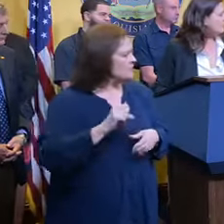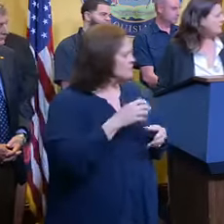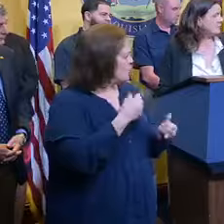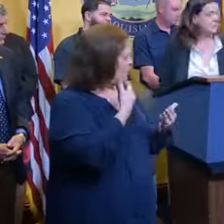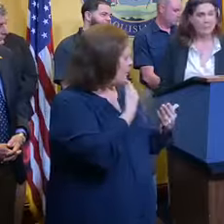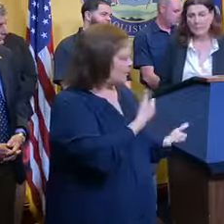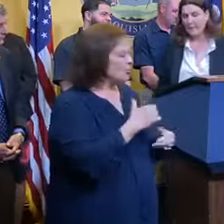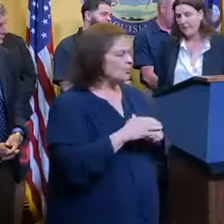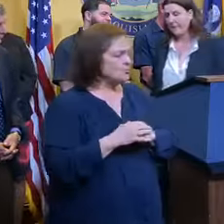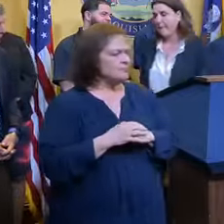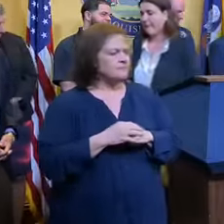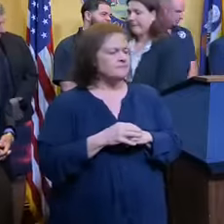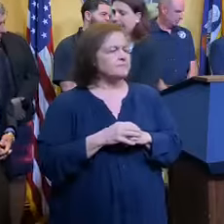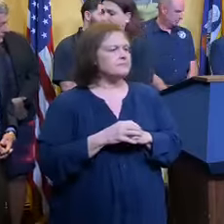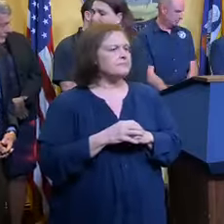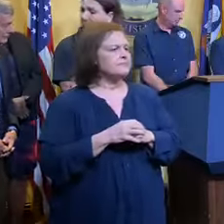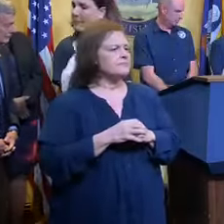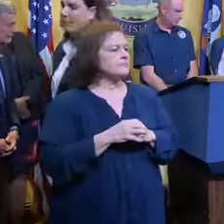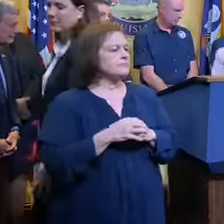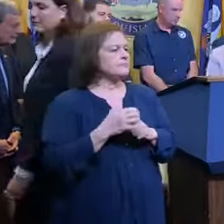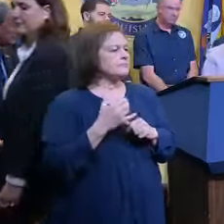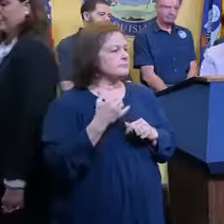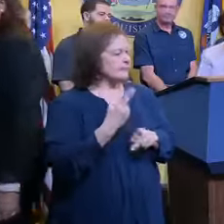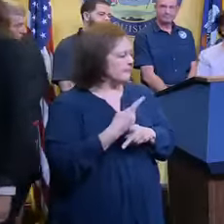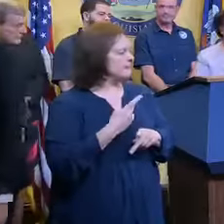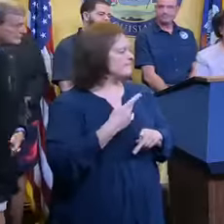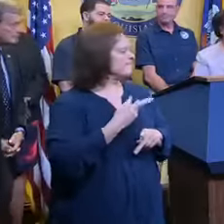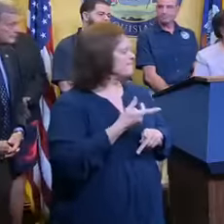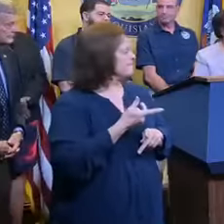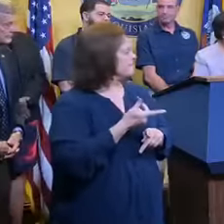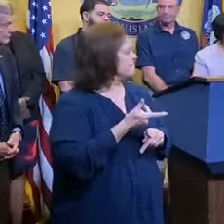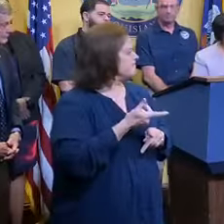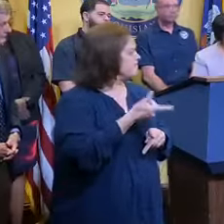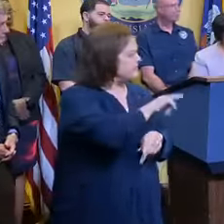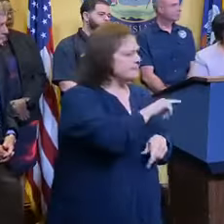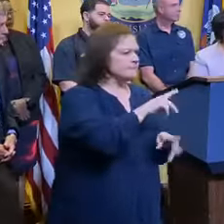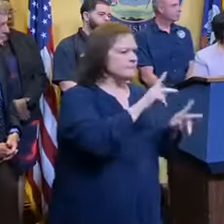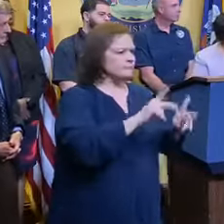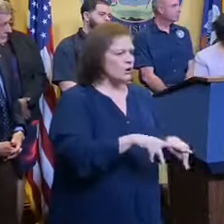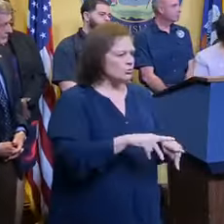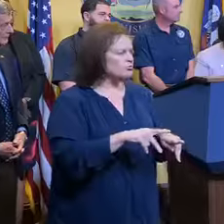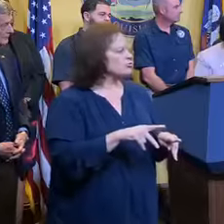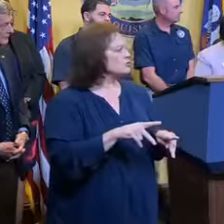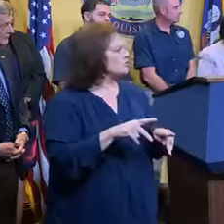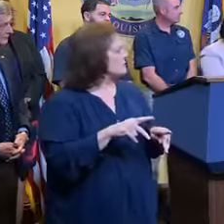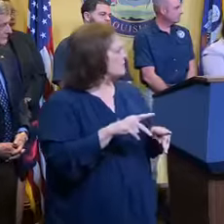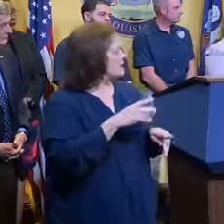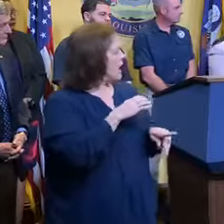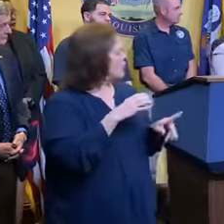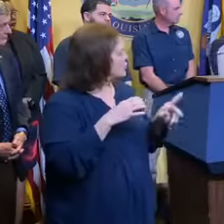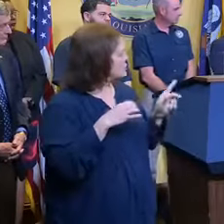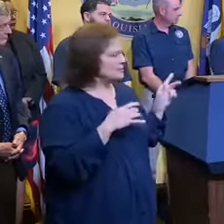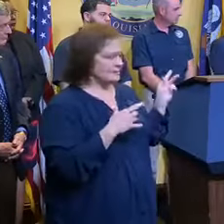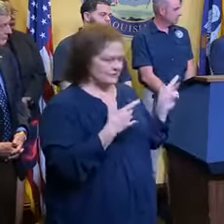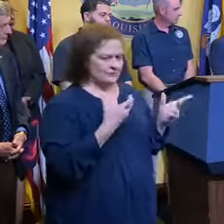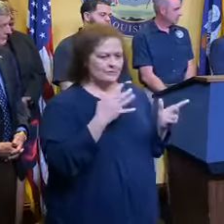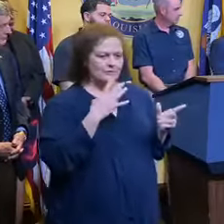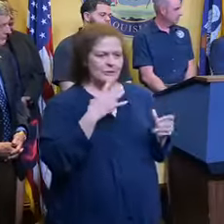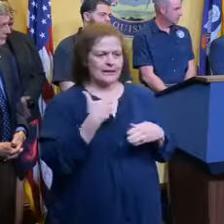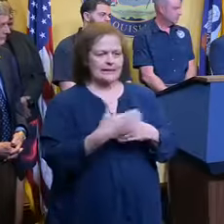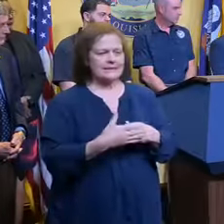your work. No, thank you, Councilwoman. All right, and we're going to keep it going with our councilmen who are also joining us. So Councilman Williams, you want to